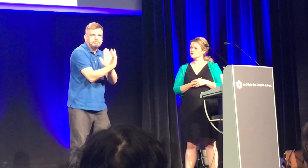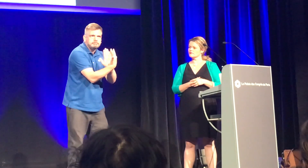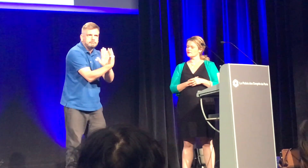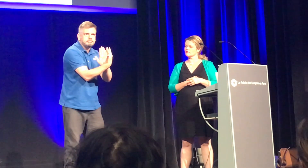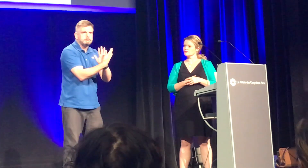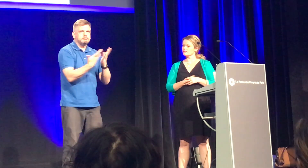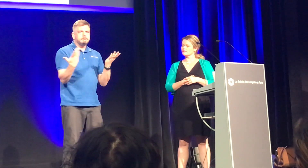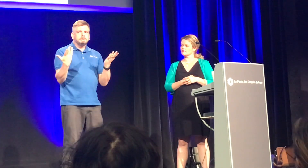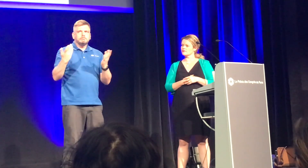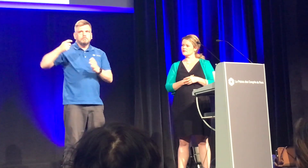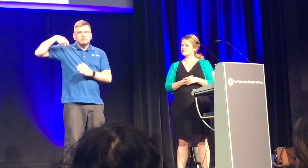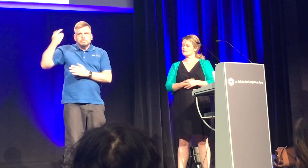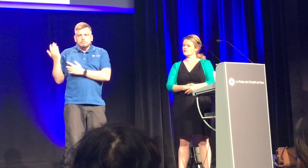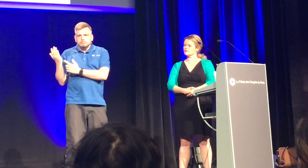of the resources that are available